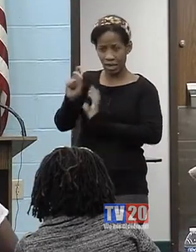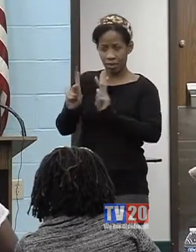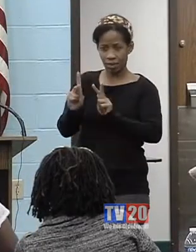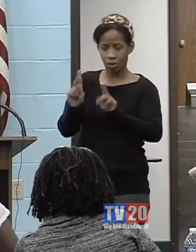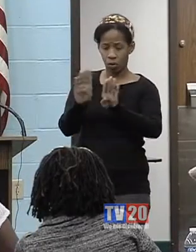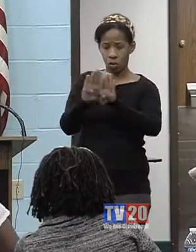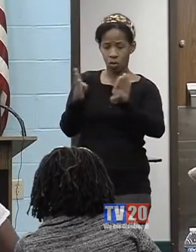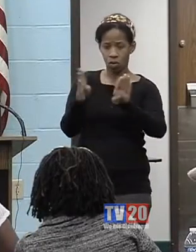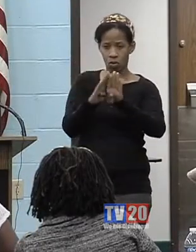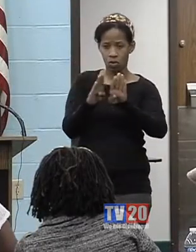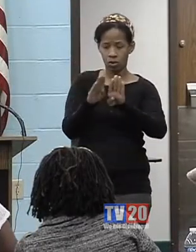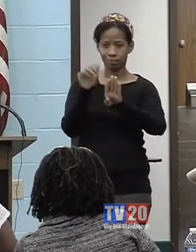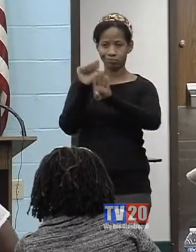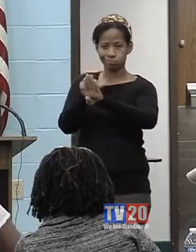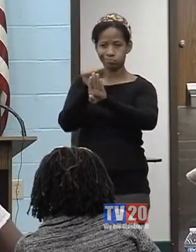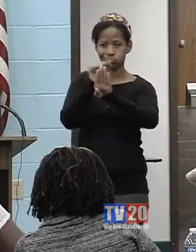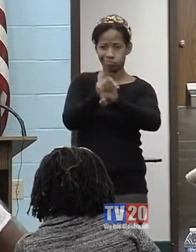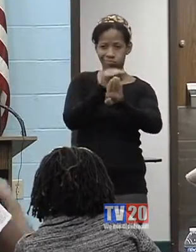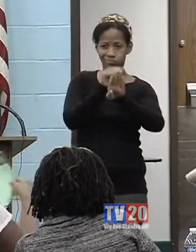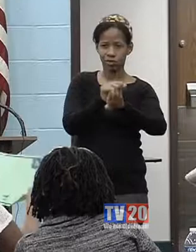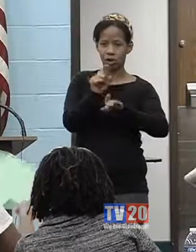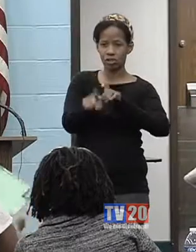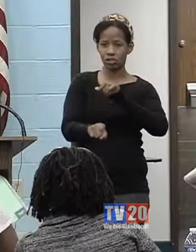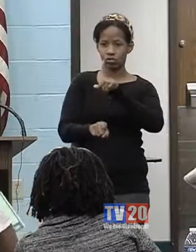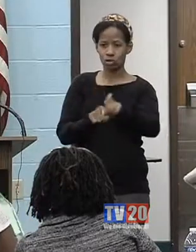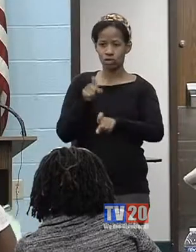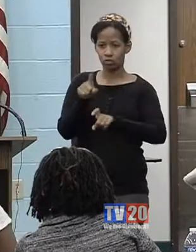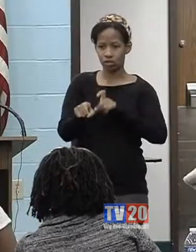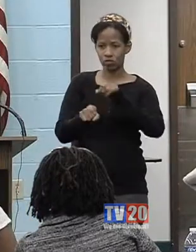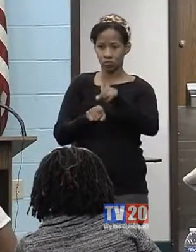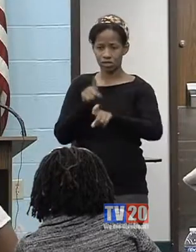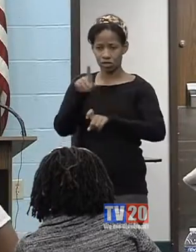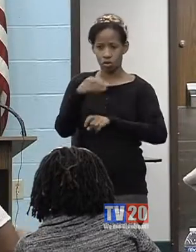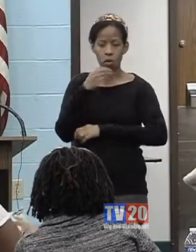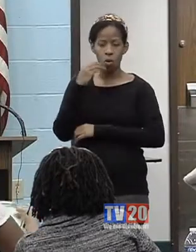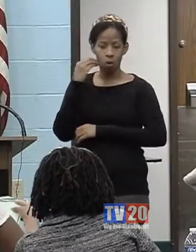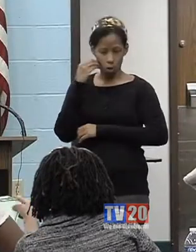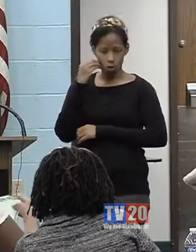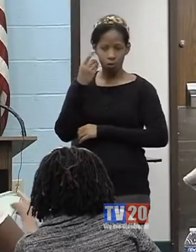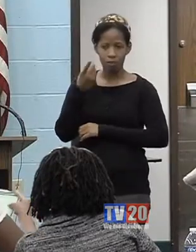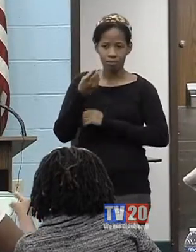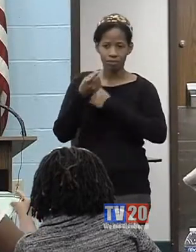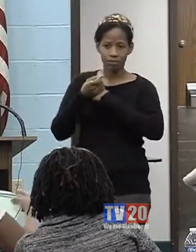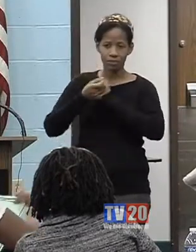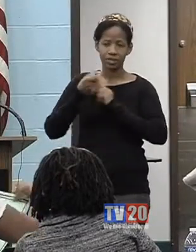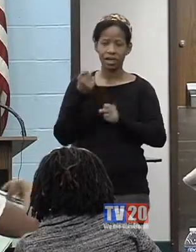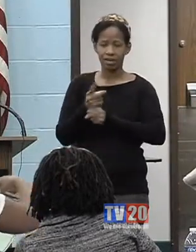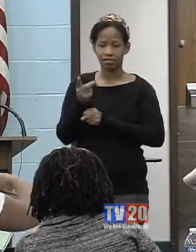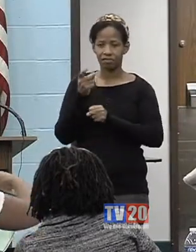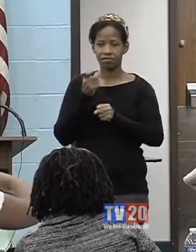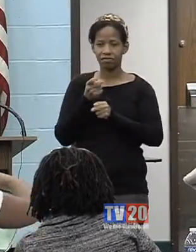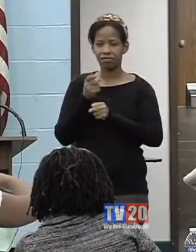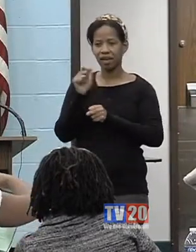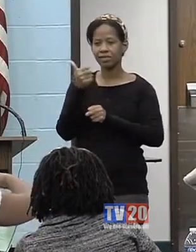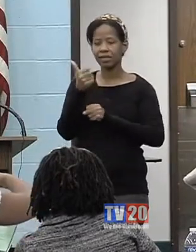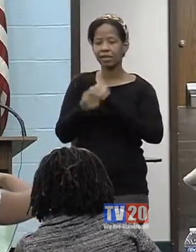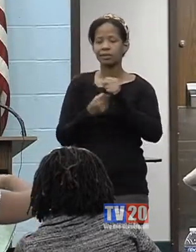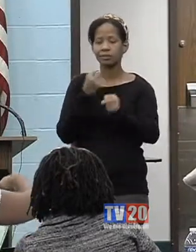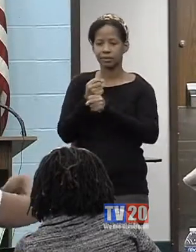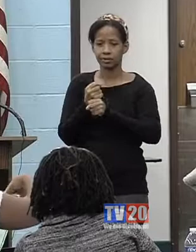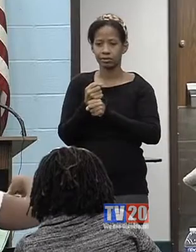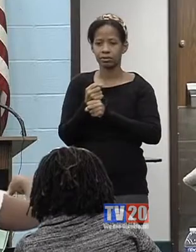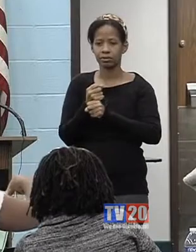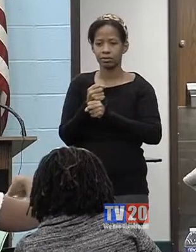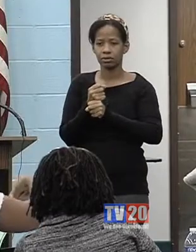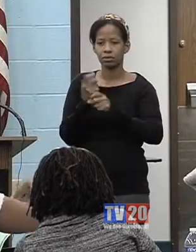2020 is when we'll enter into the census season. This happens every decade. We want you